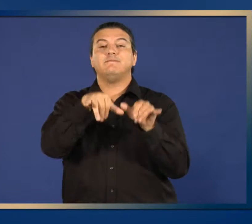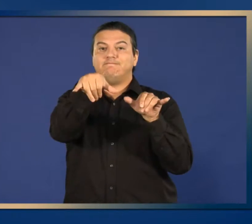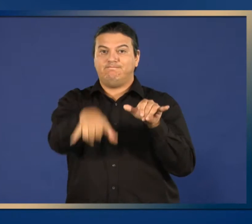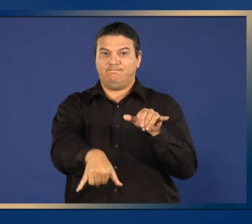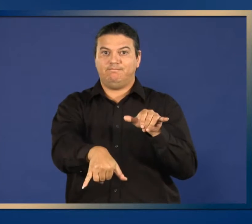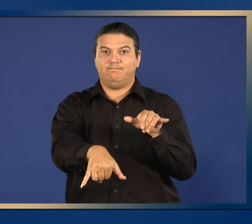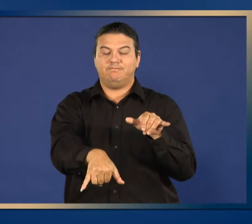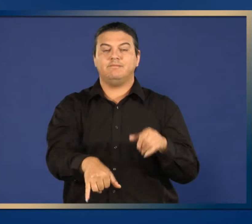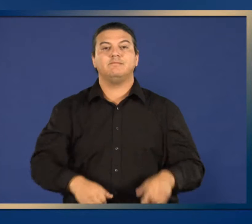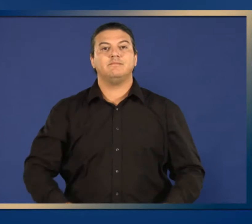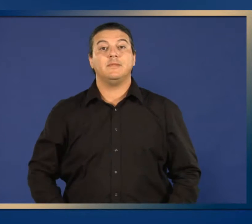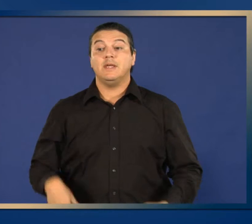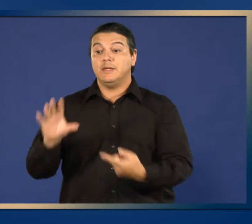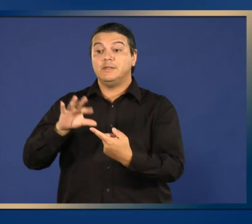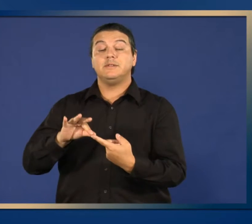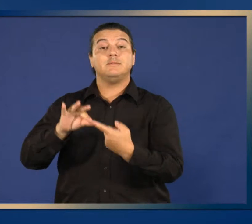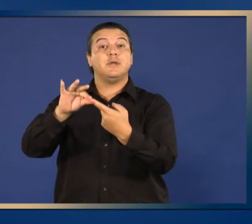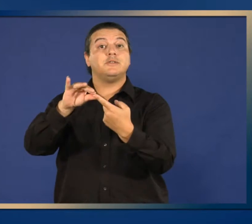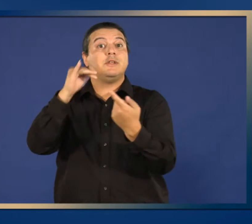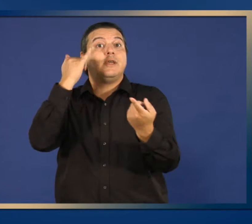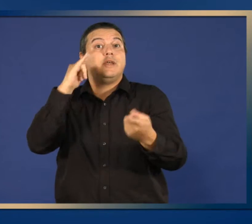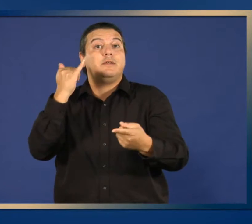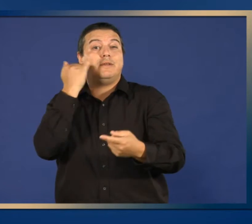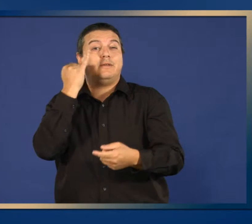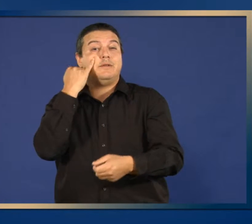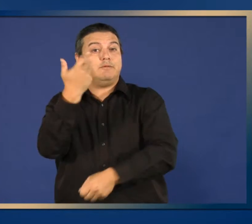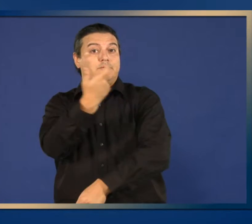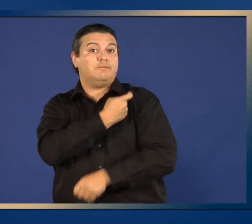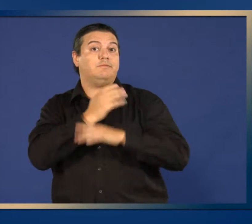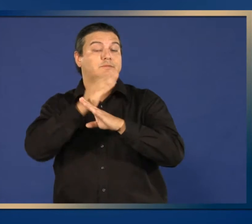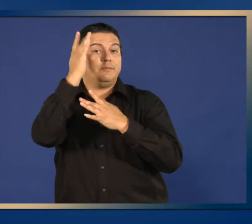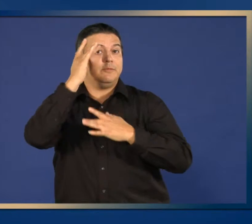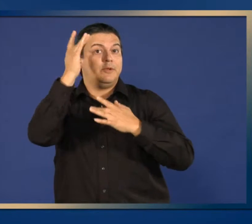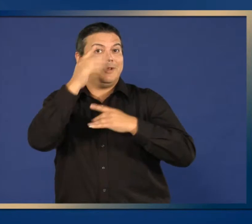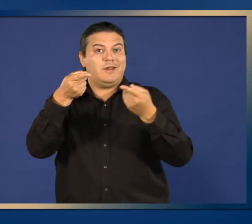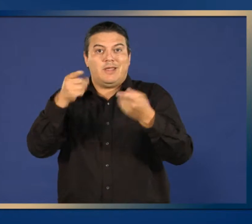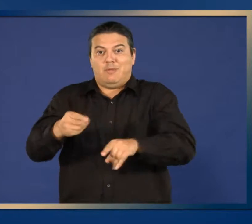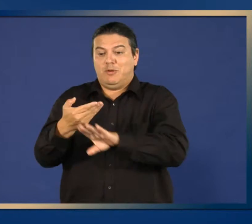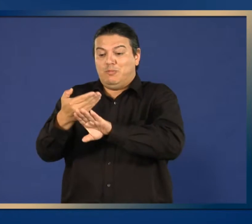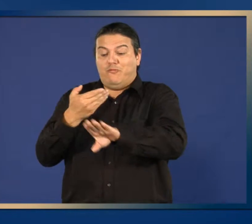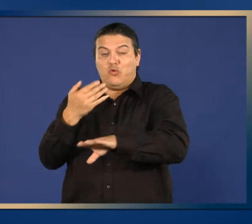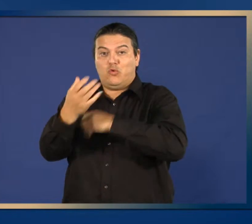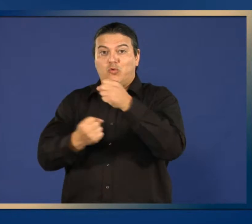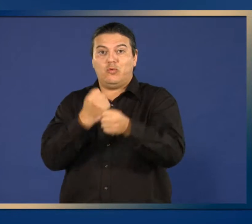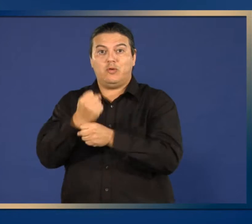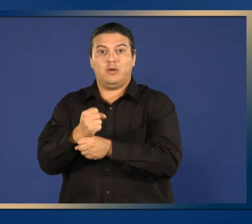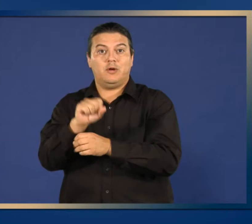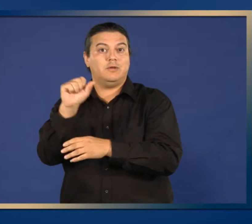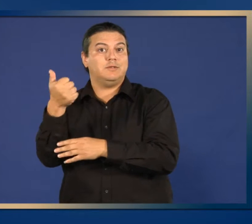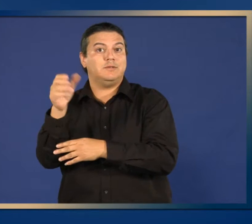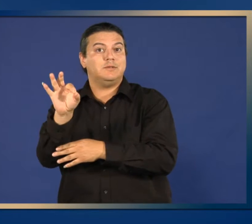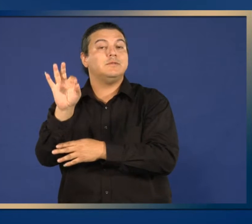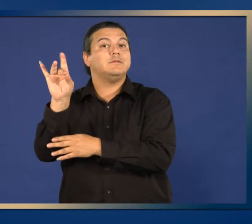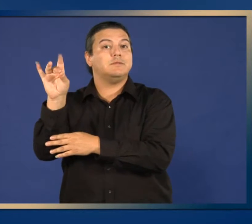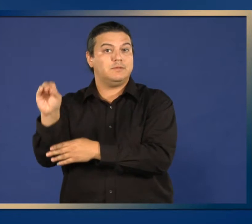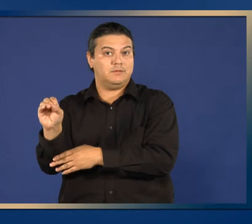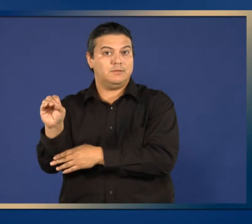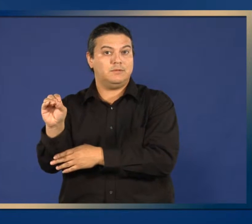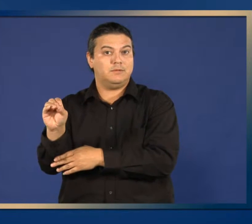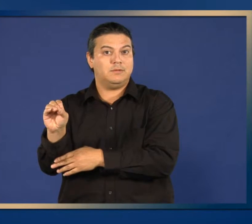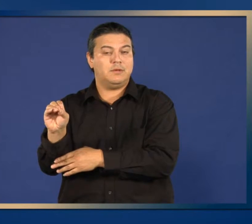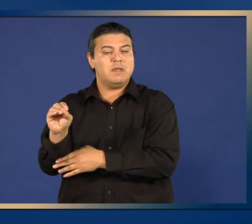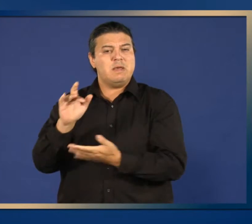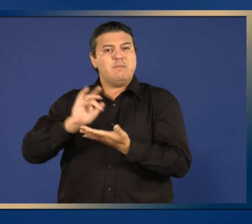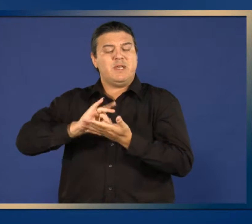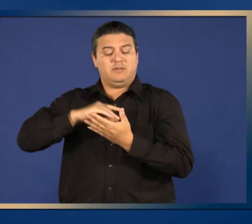especially if vaccination occurred before 1980. The immunization effectiveness had